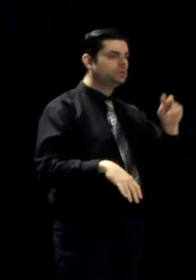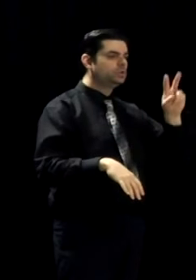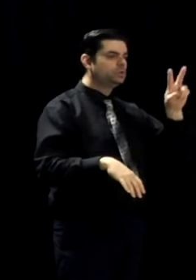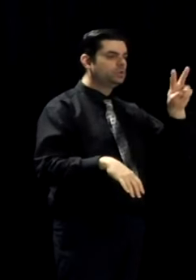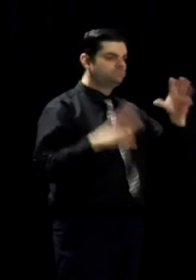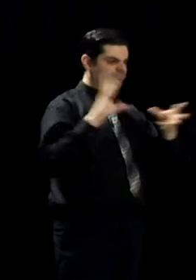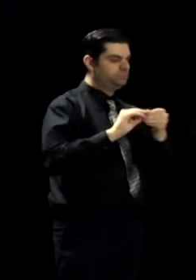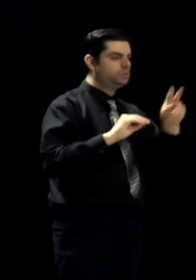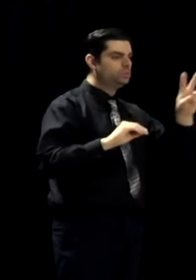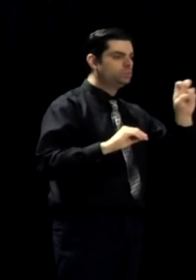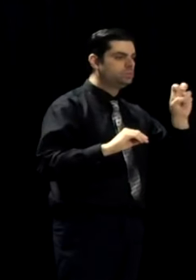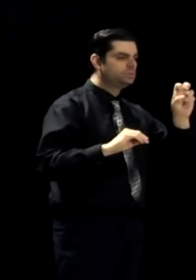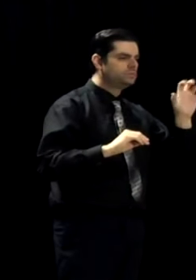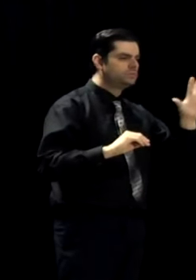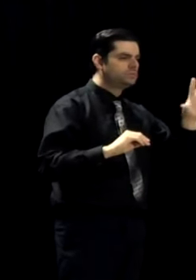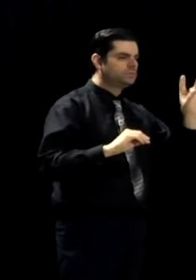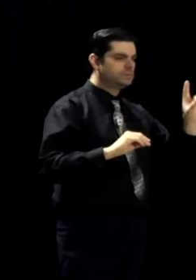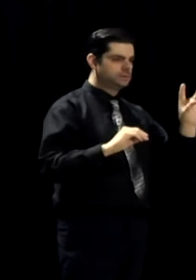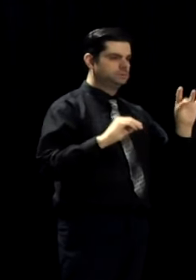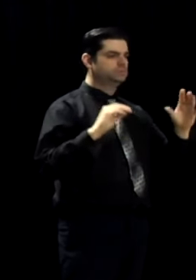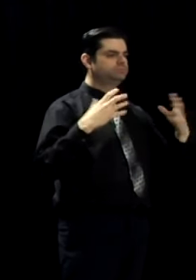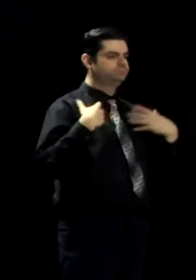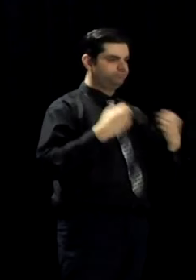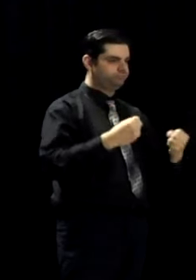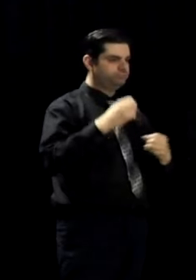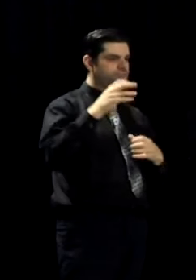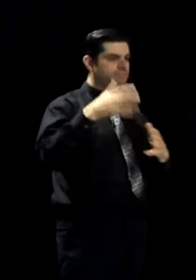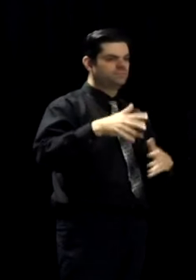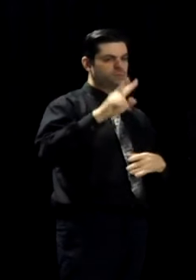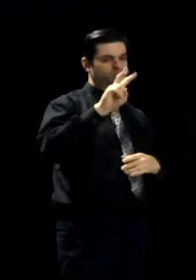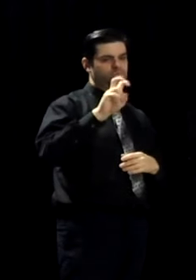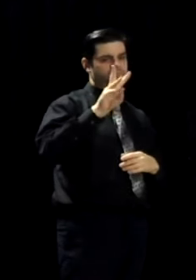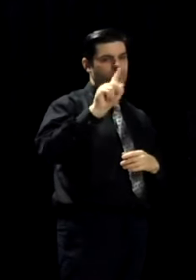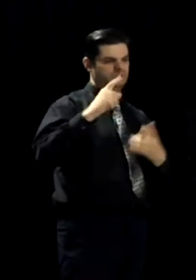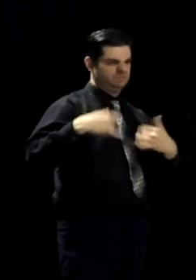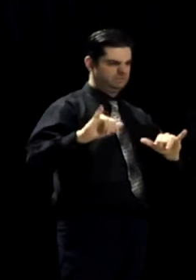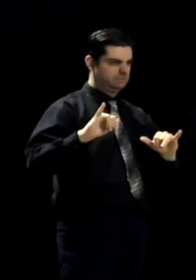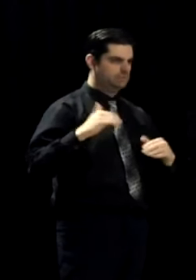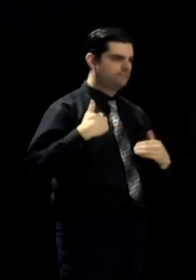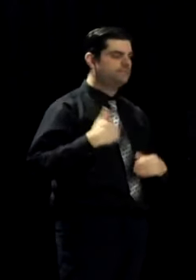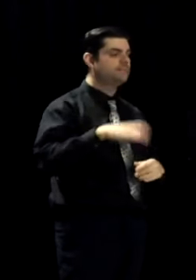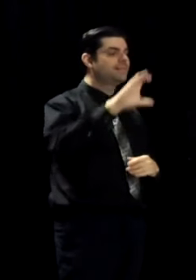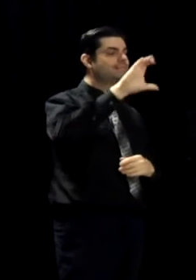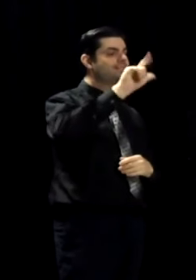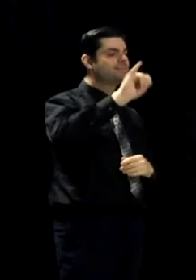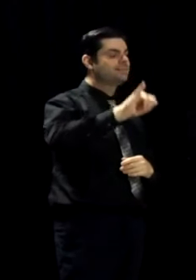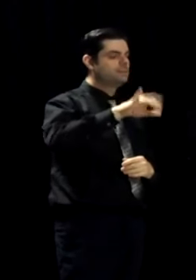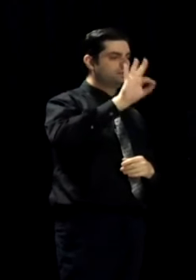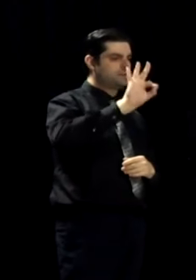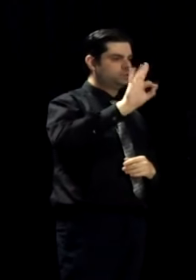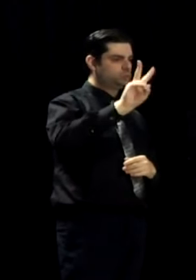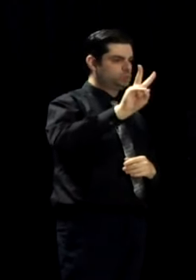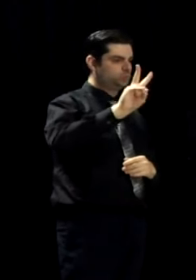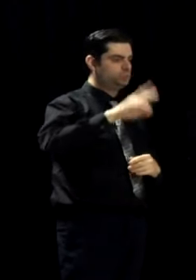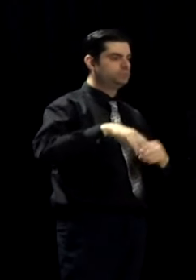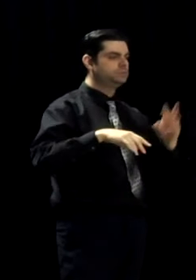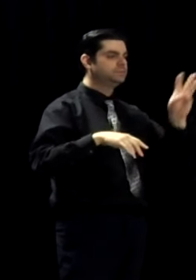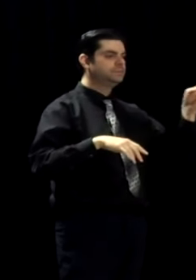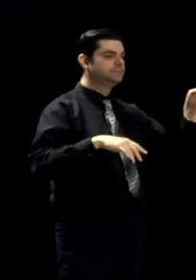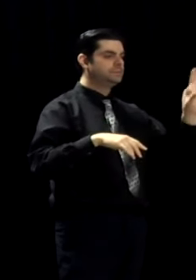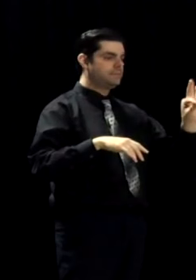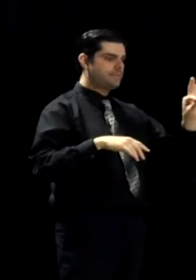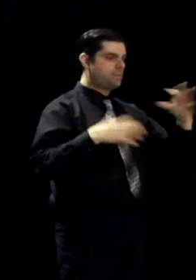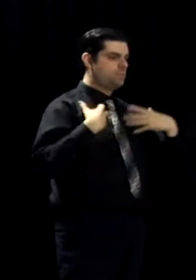active. Town of Salina, 44 total cases, 33 recoveries, 11 active. Town of Camillus, 38 total